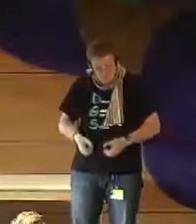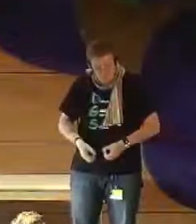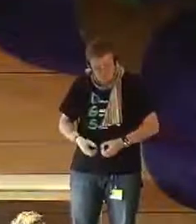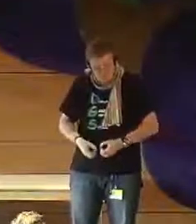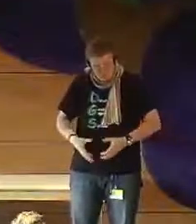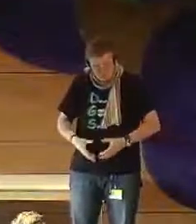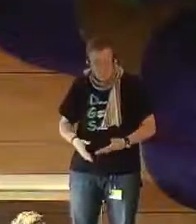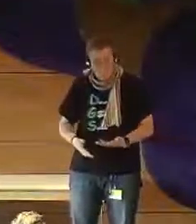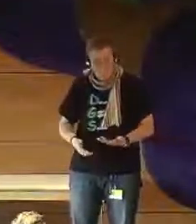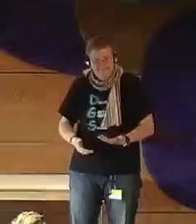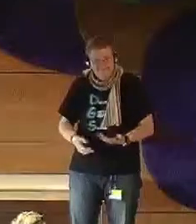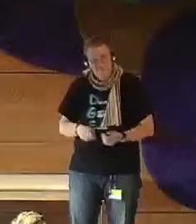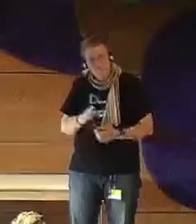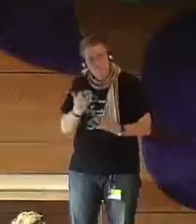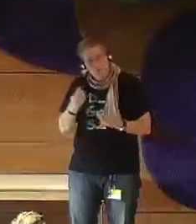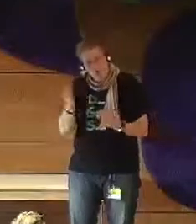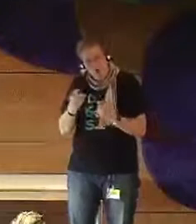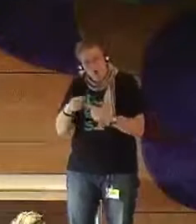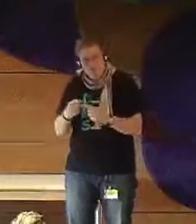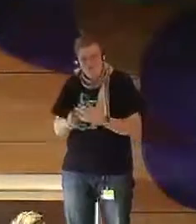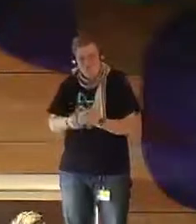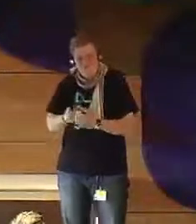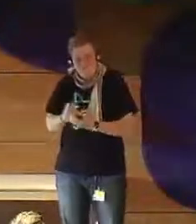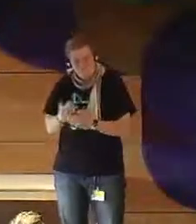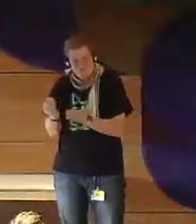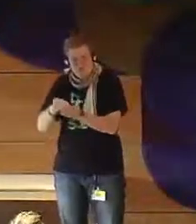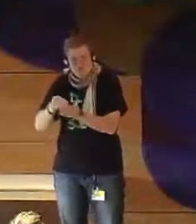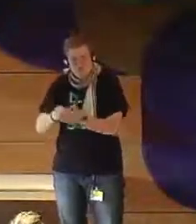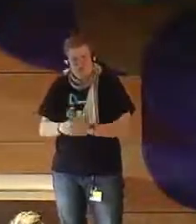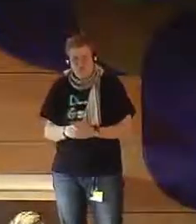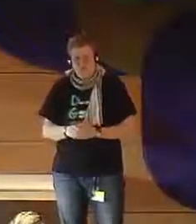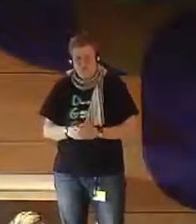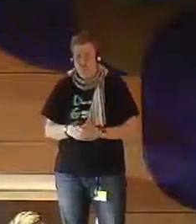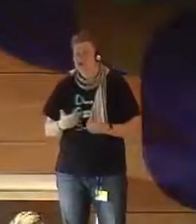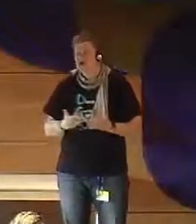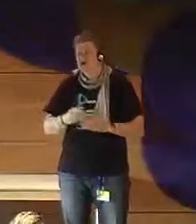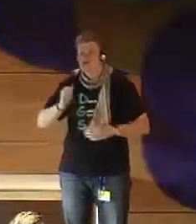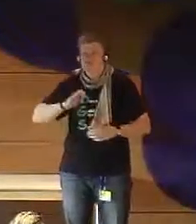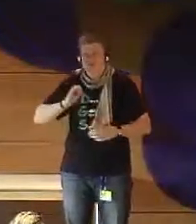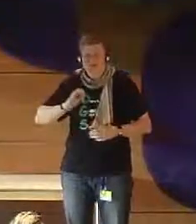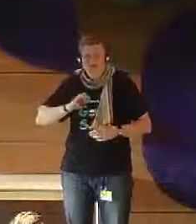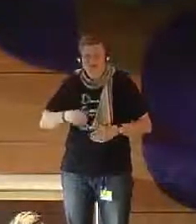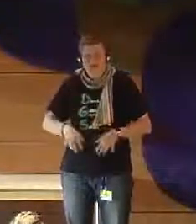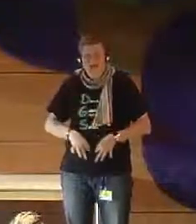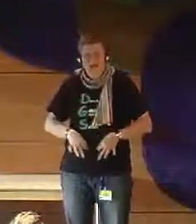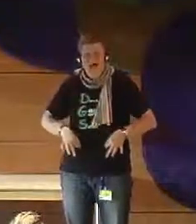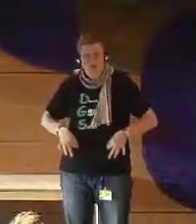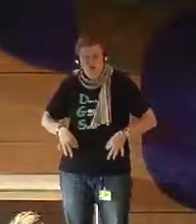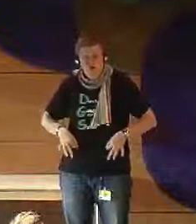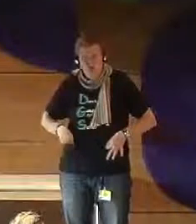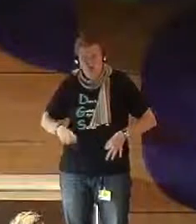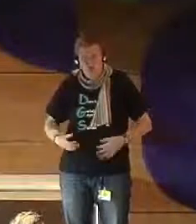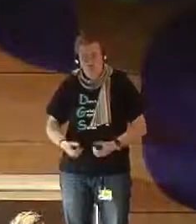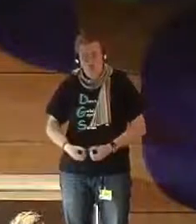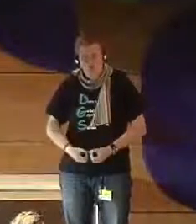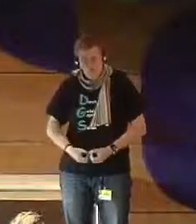But as I've said, the ovaries and the testicles are also responsible for the production of sperm. But in order,